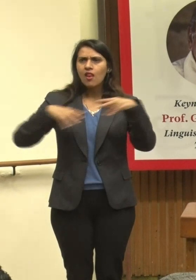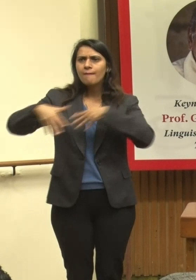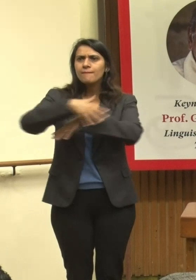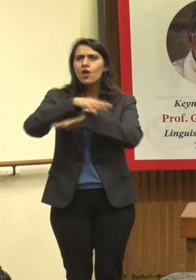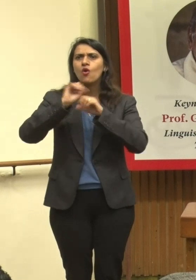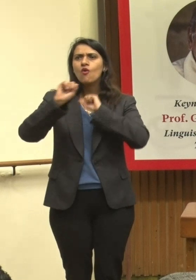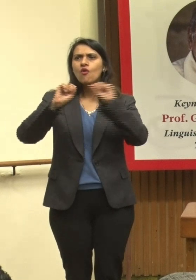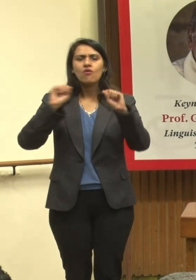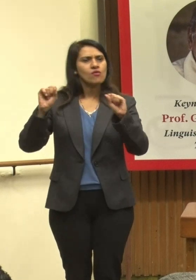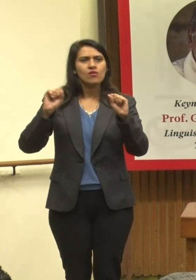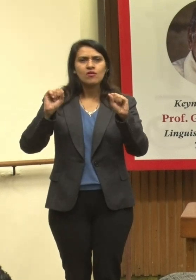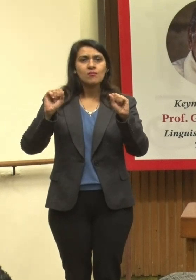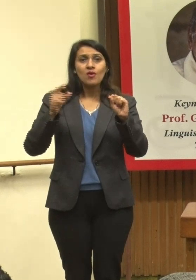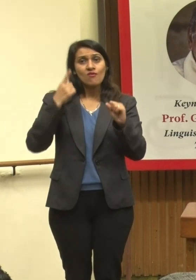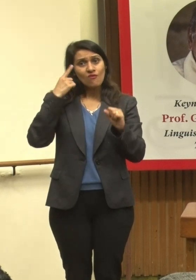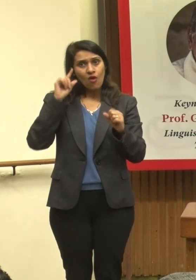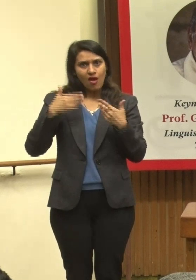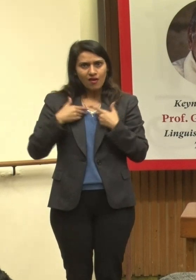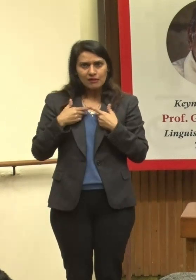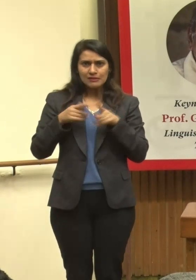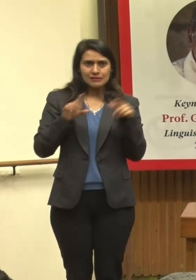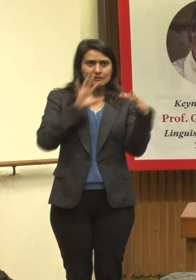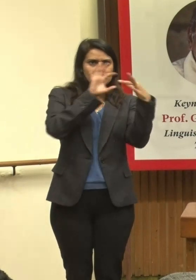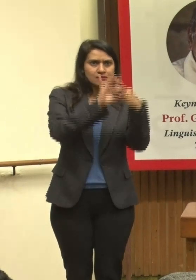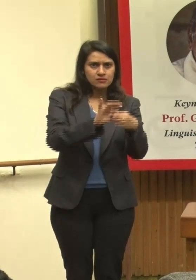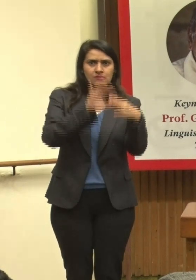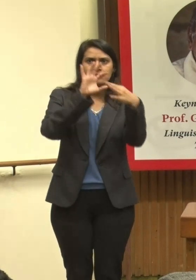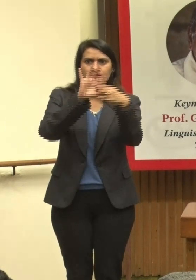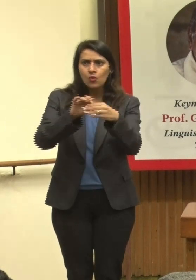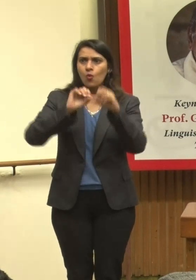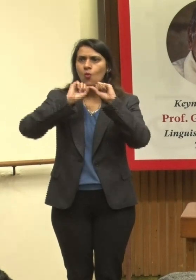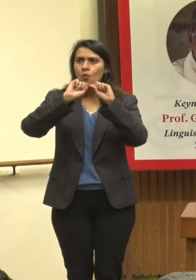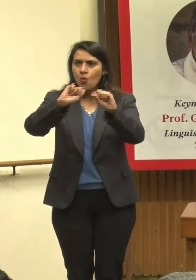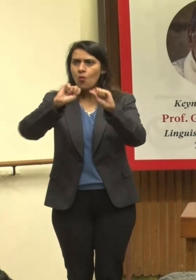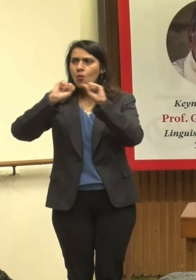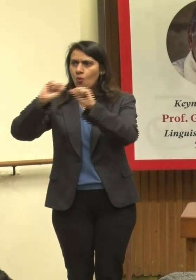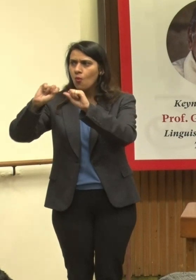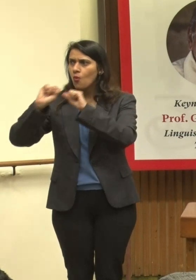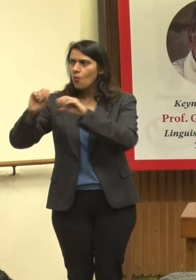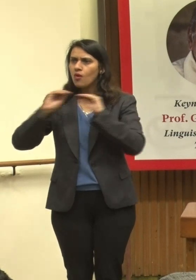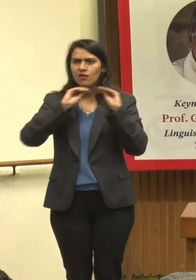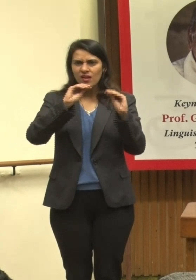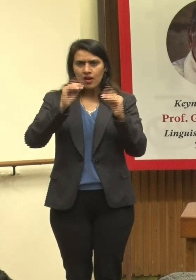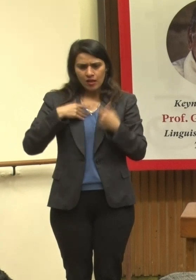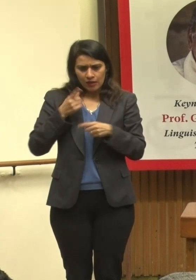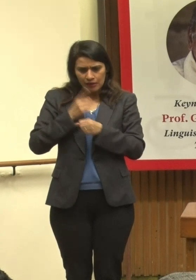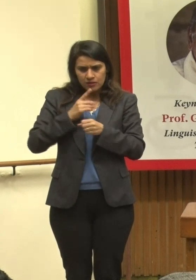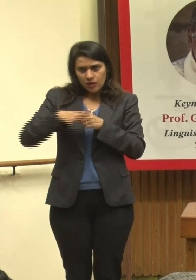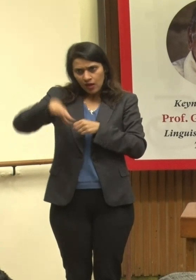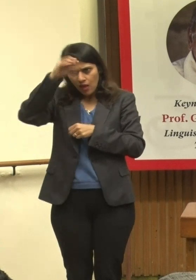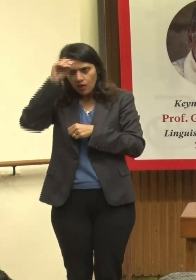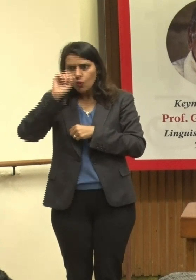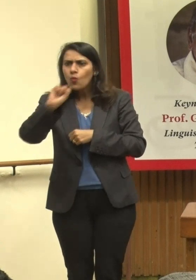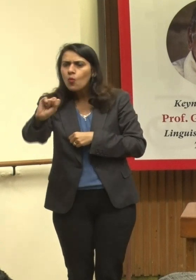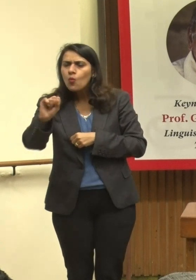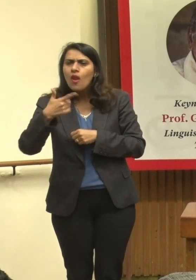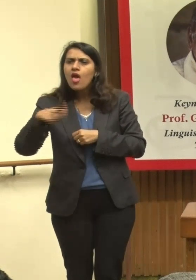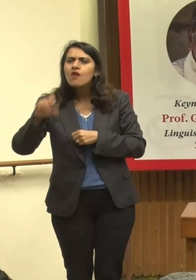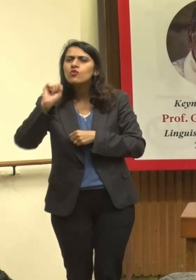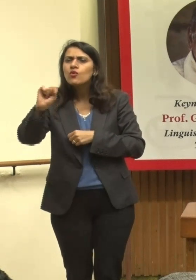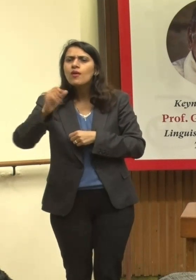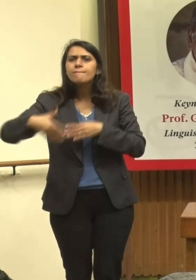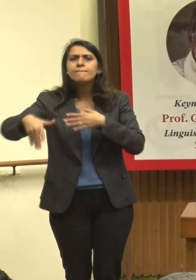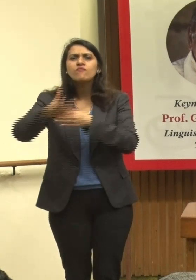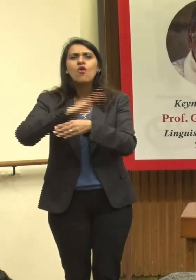Would it not be possible for us to ask the teachers to learn the languages of the children who come in that